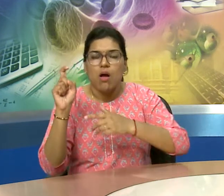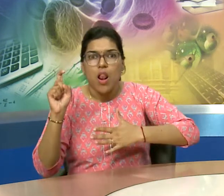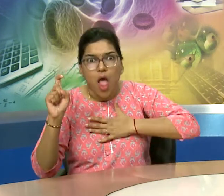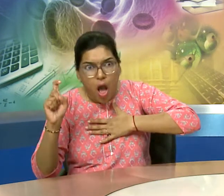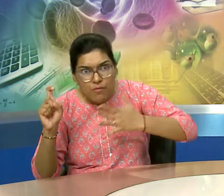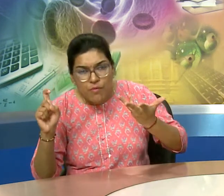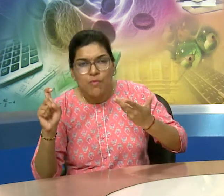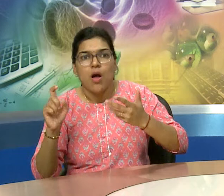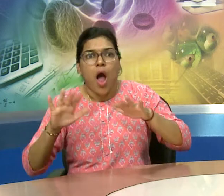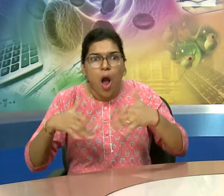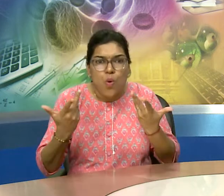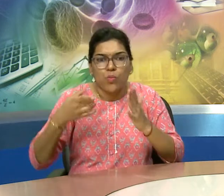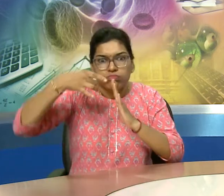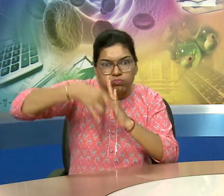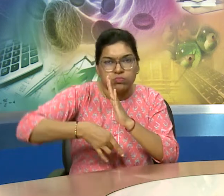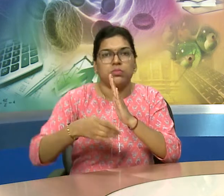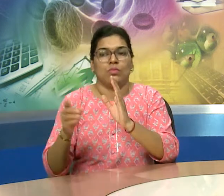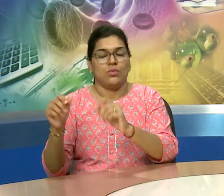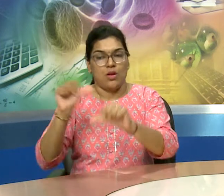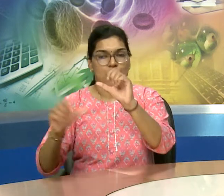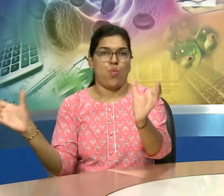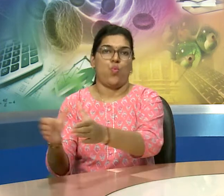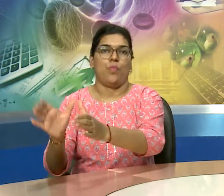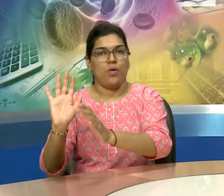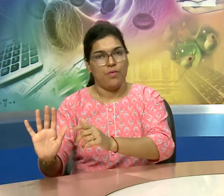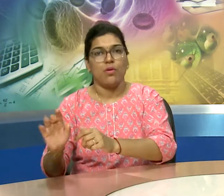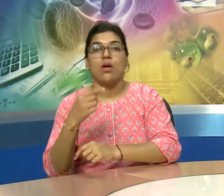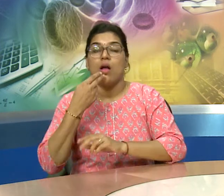but scientific name is a name given by